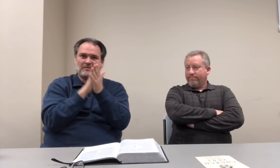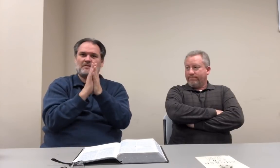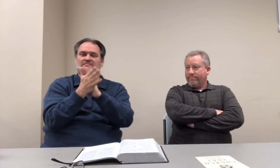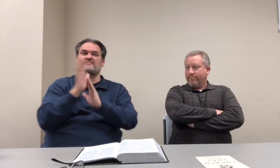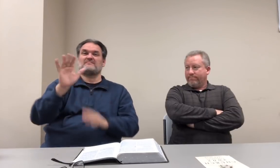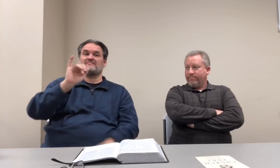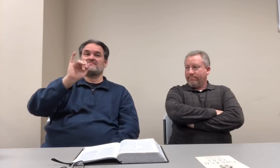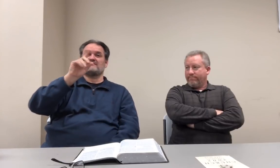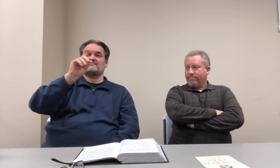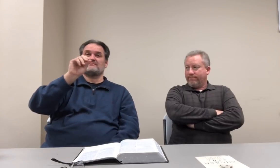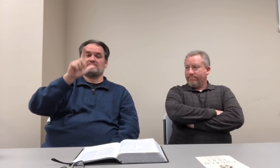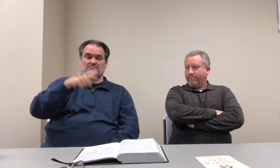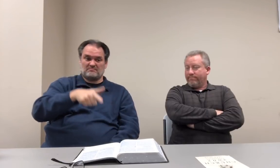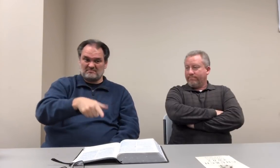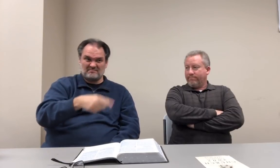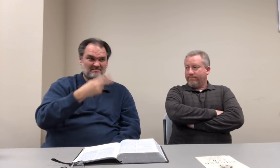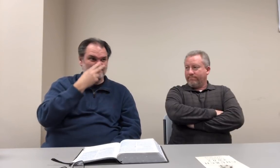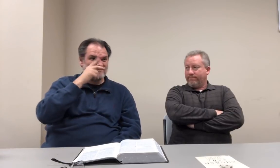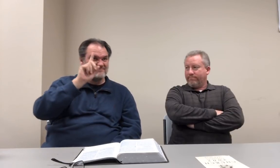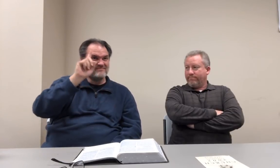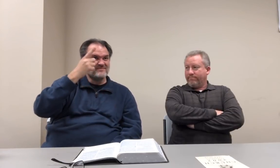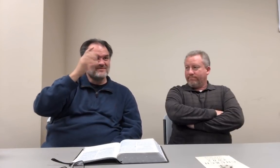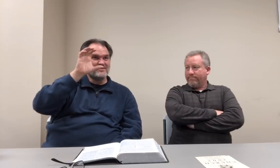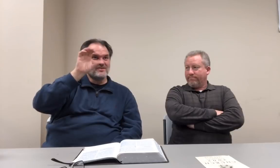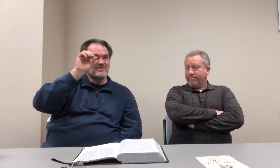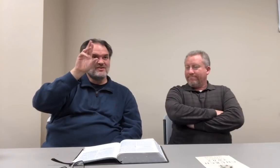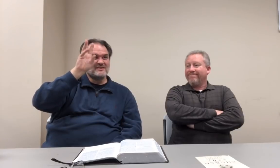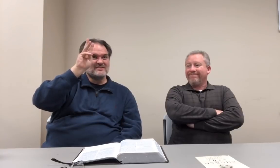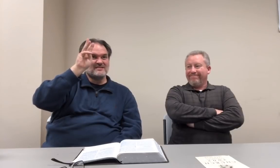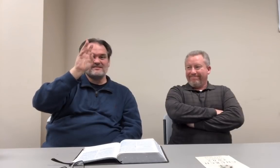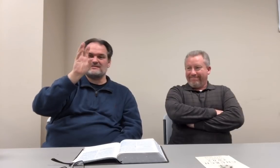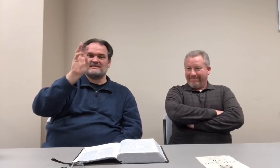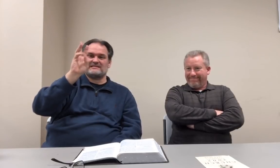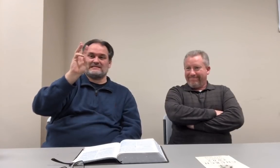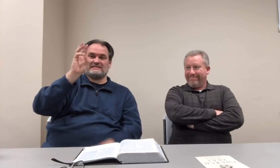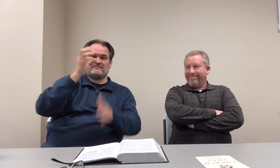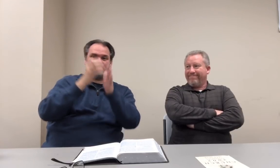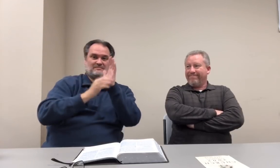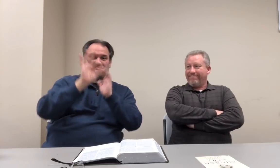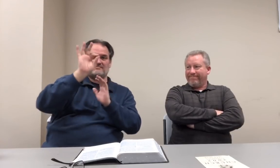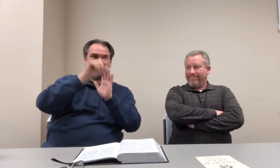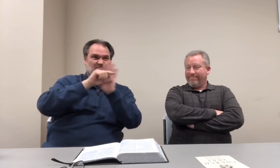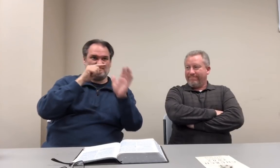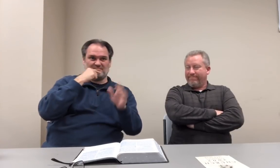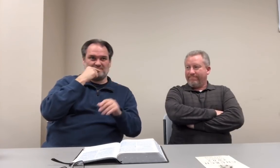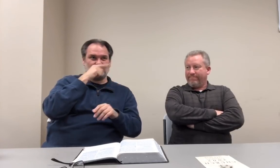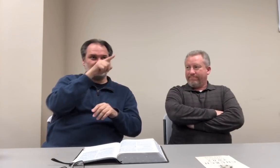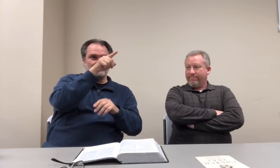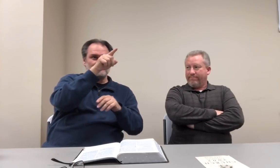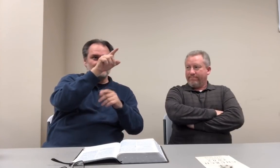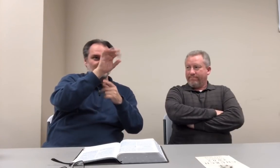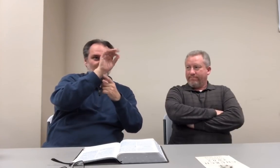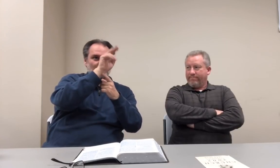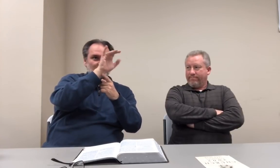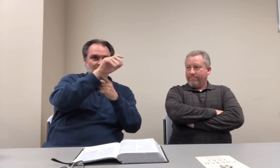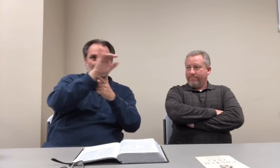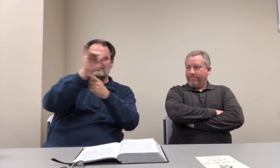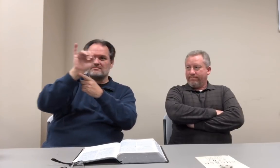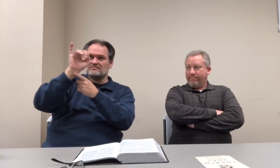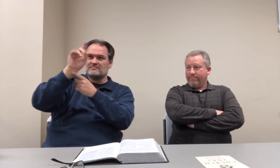But you cannot say the divine nature. You can't say the divine nature got hungry. You can't